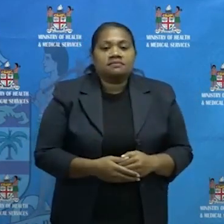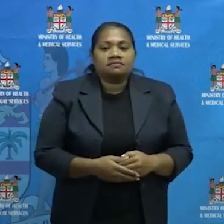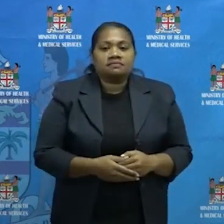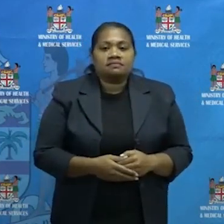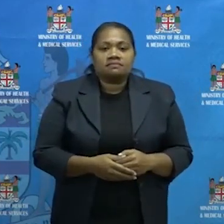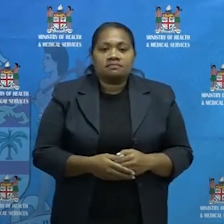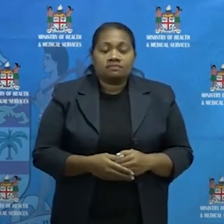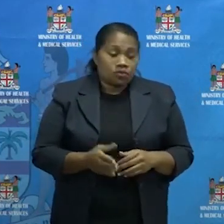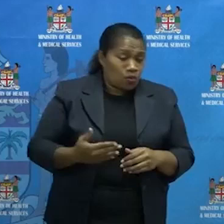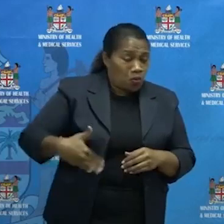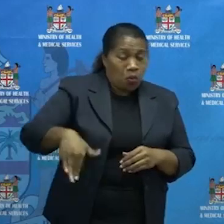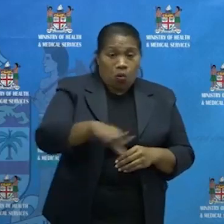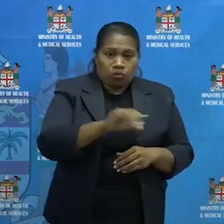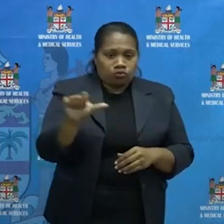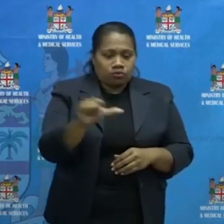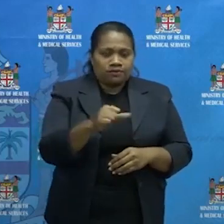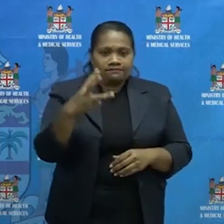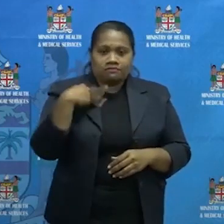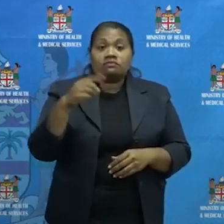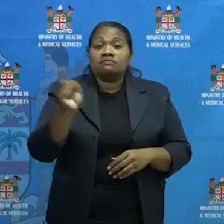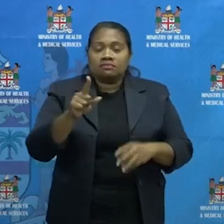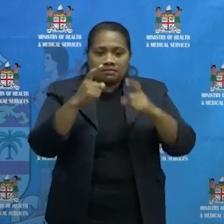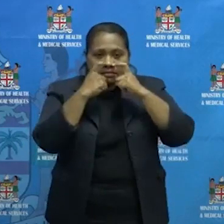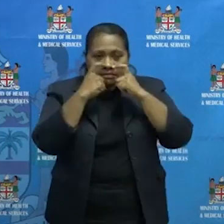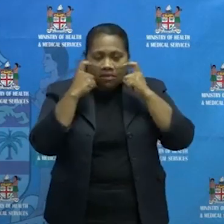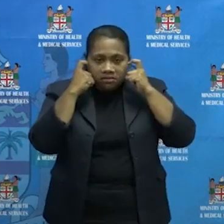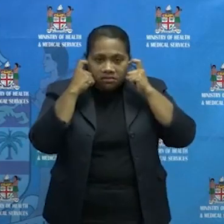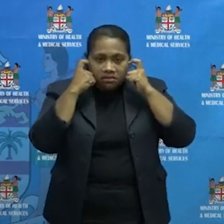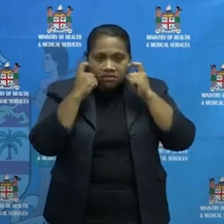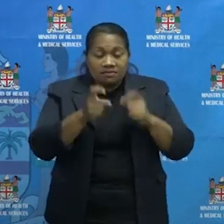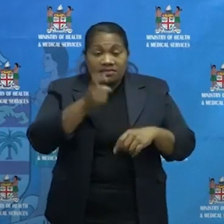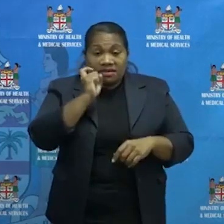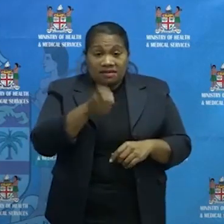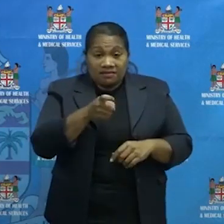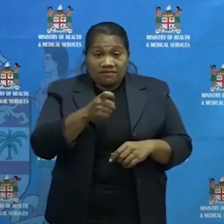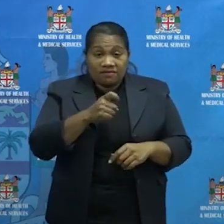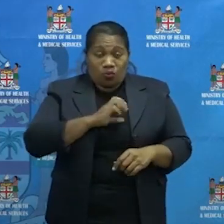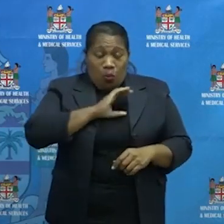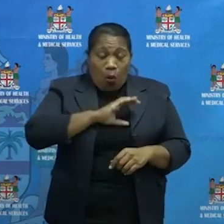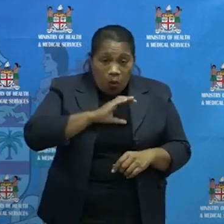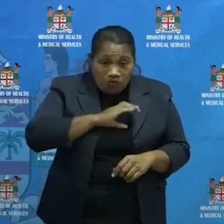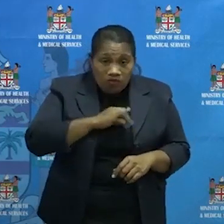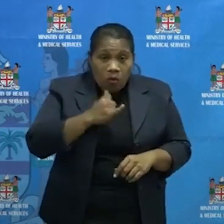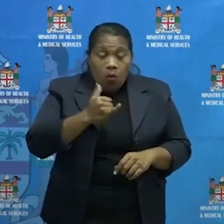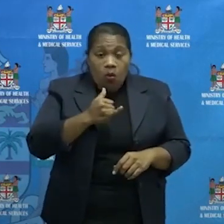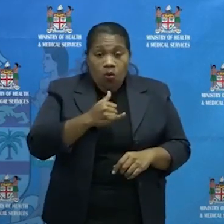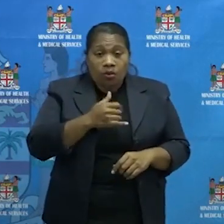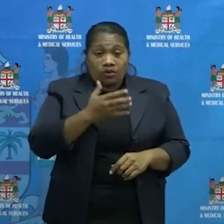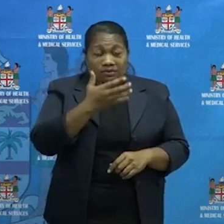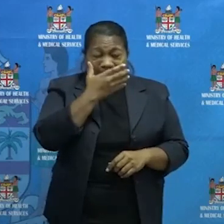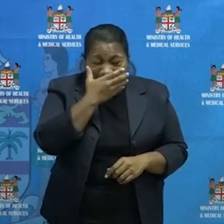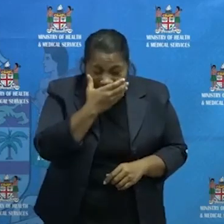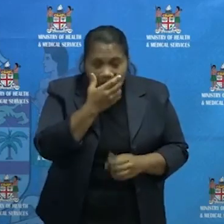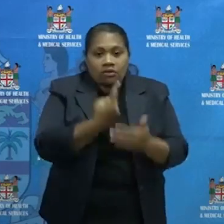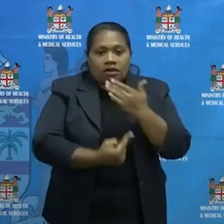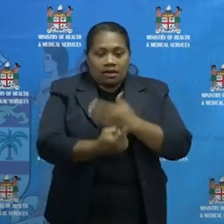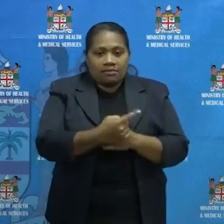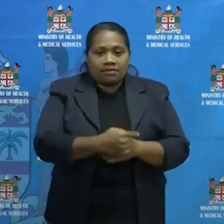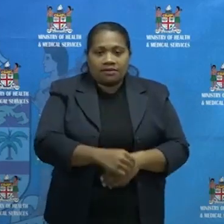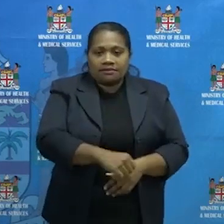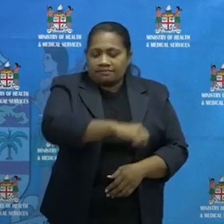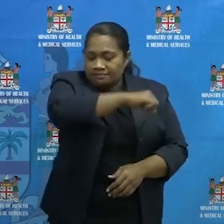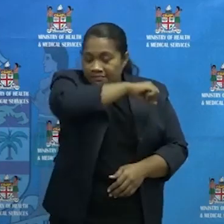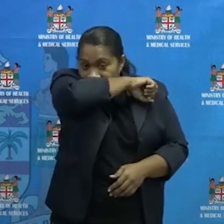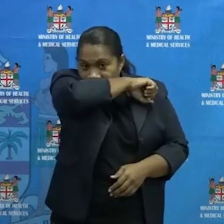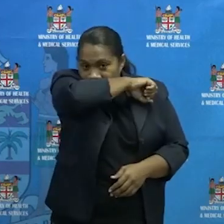Everyone should wear masks. If you cough or sneeze, do it into your elbow or in a